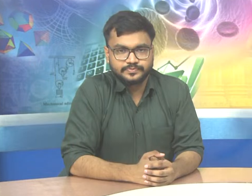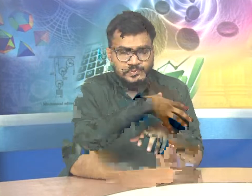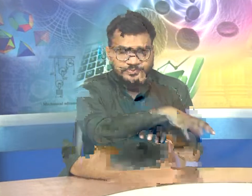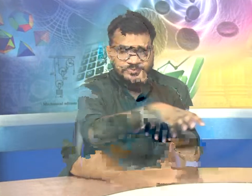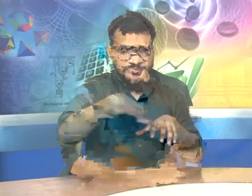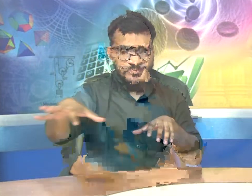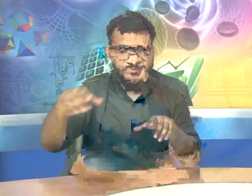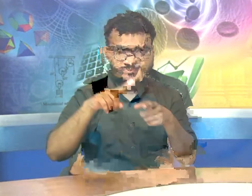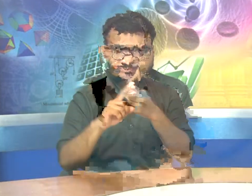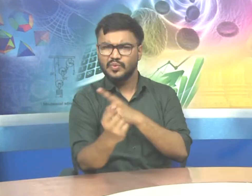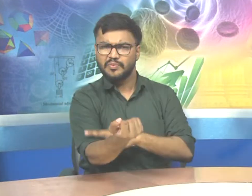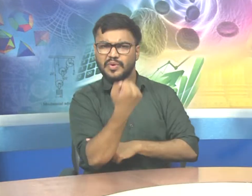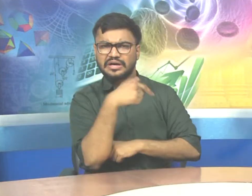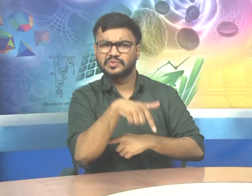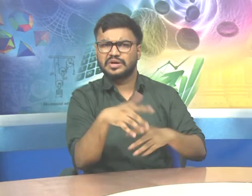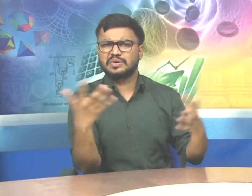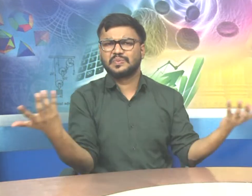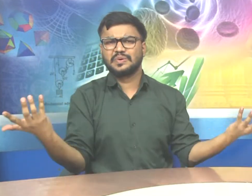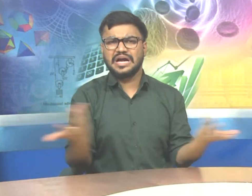Different forms of energy.